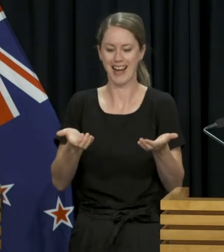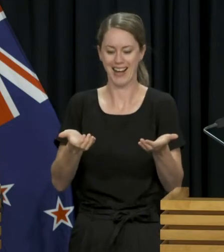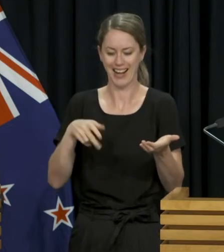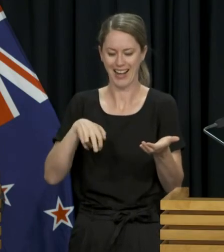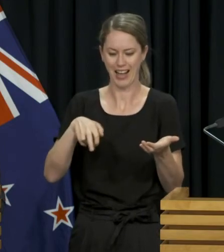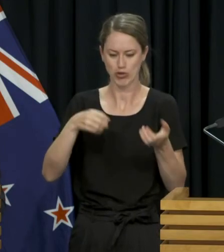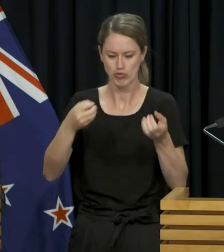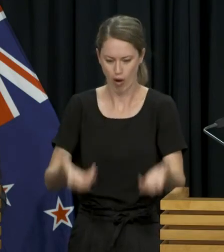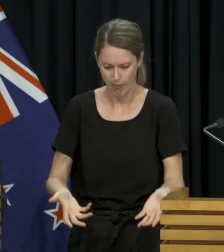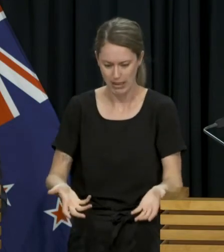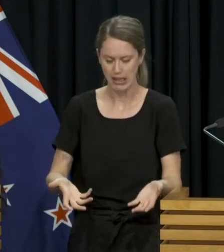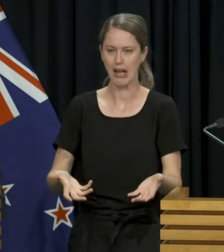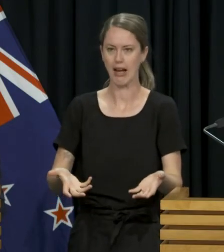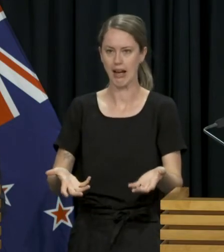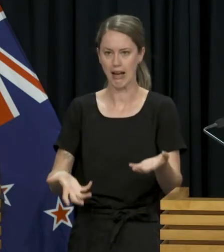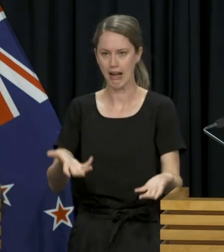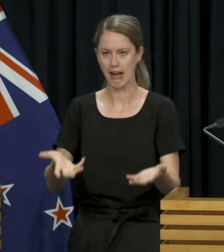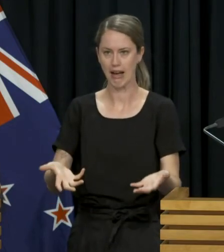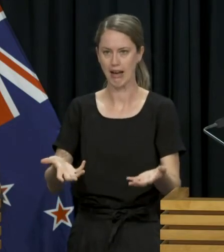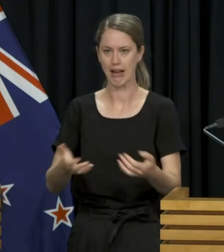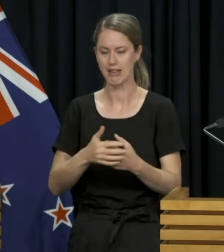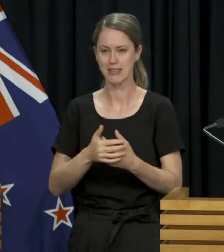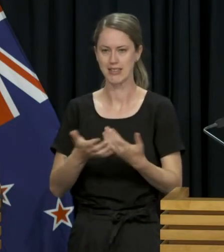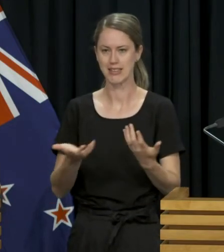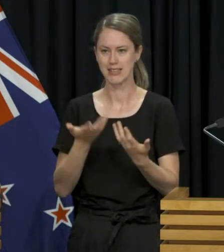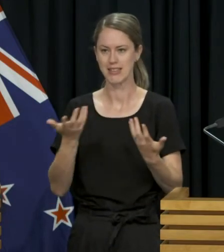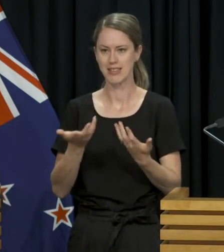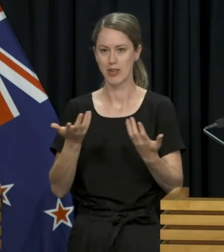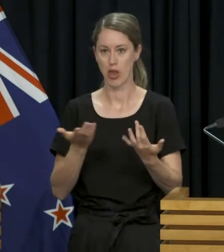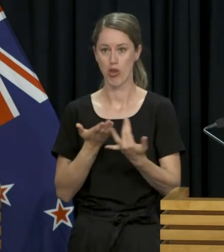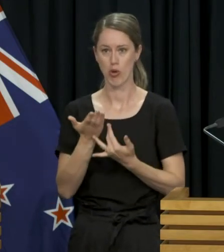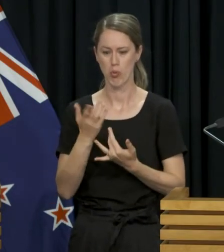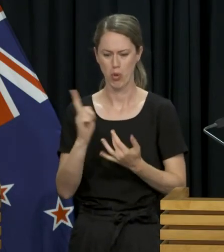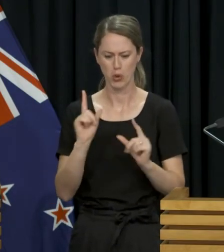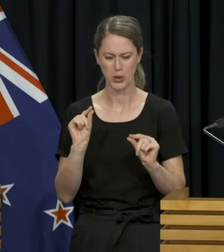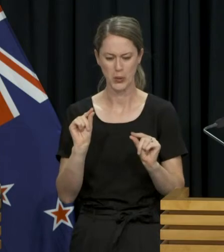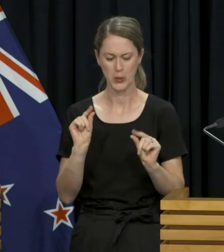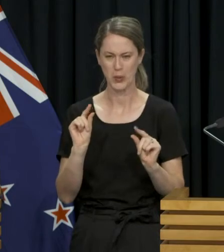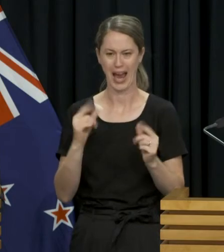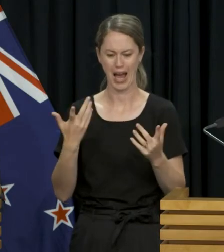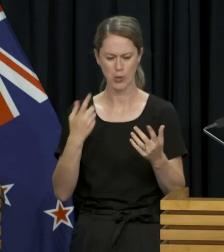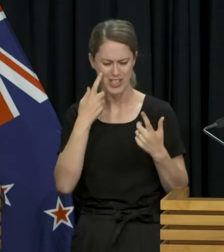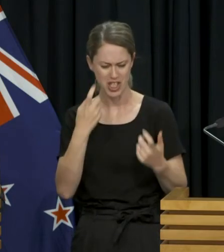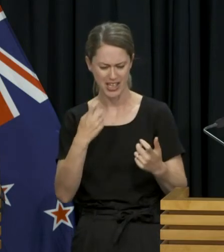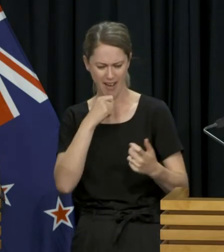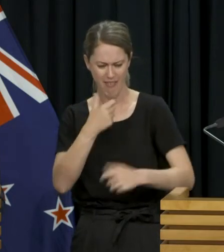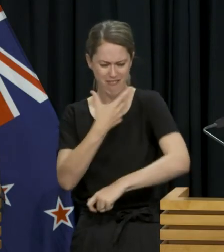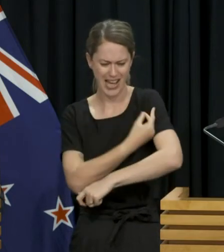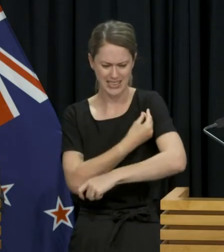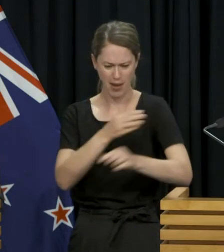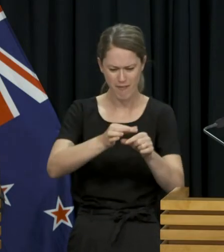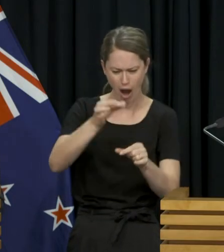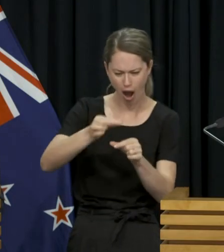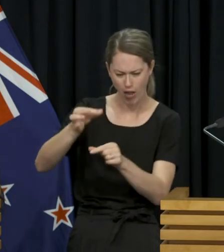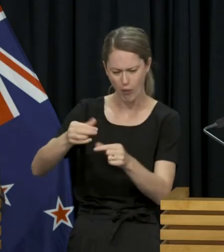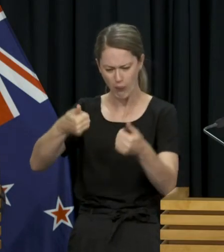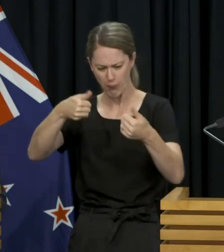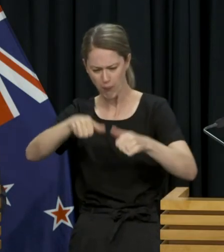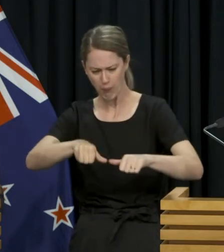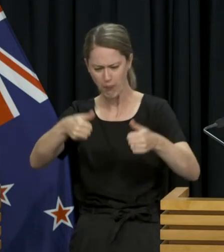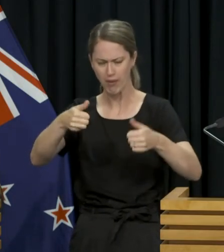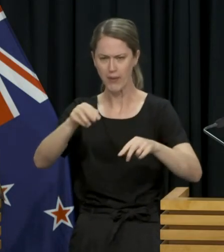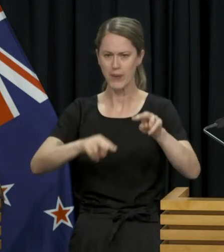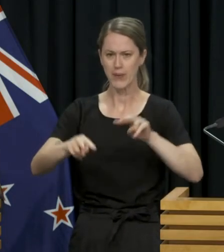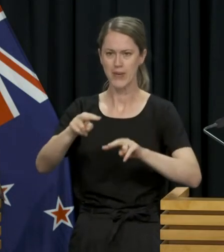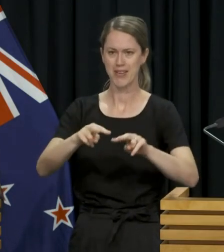of vaccines when they're in the midst of the vaccine rollout, what would we do? How do we check that the vaccines are still safe to use?